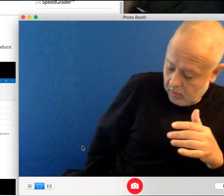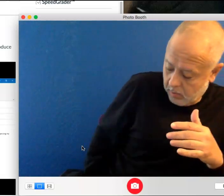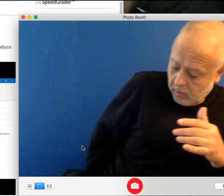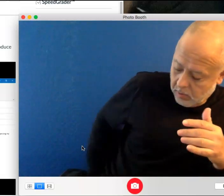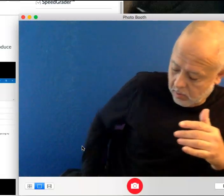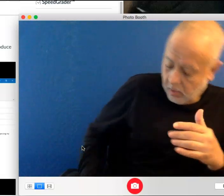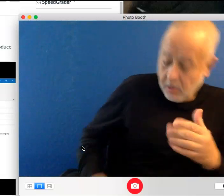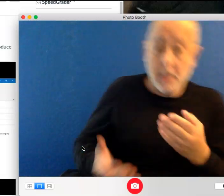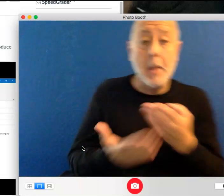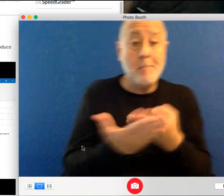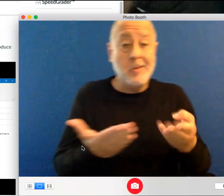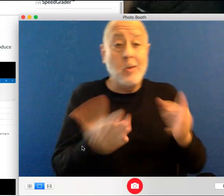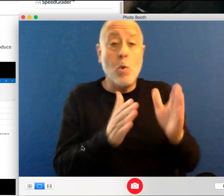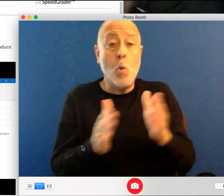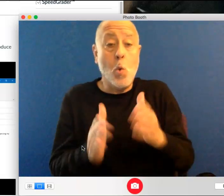materials organized